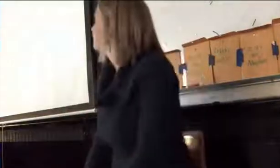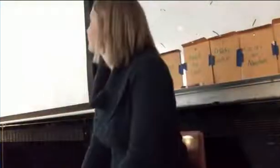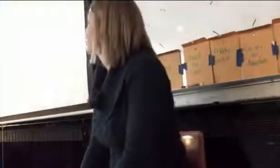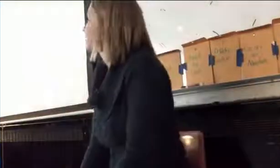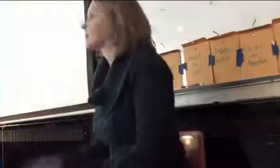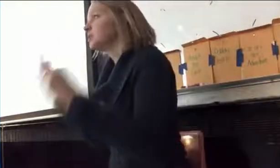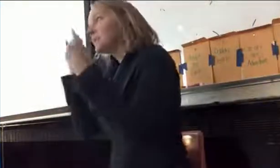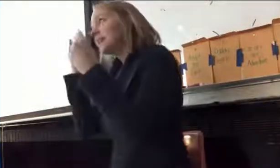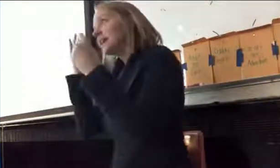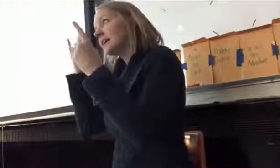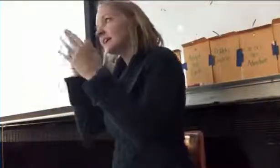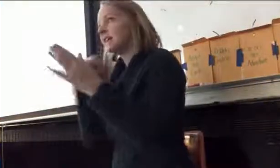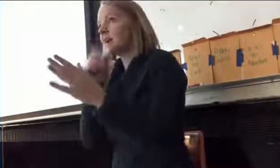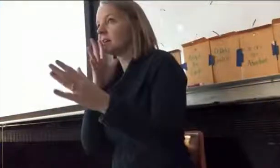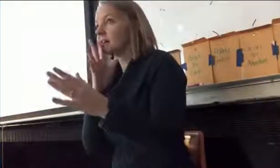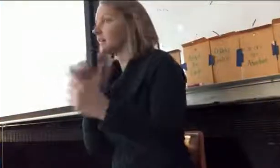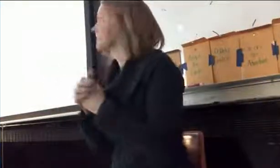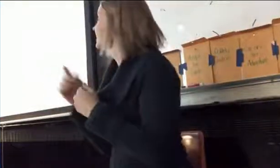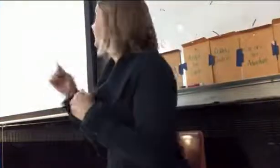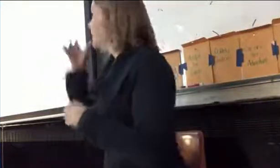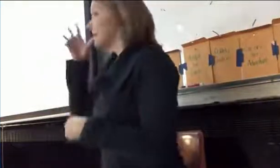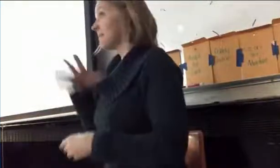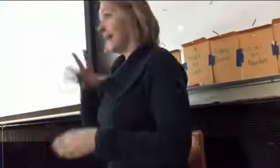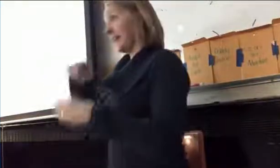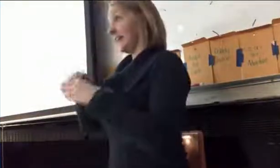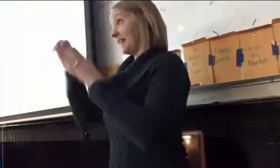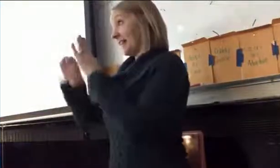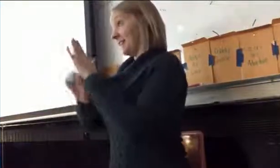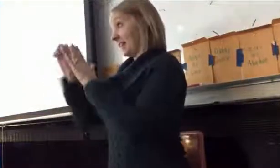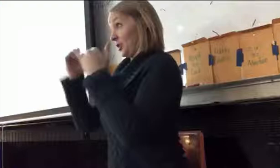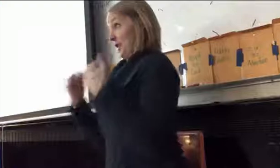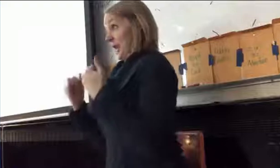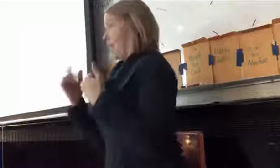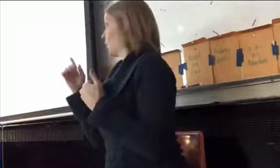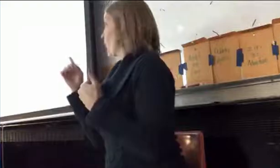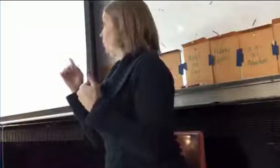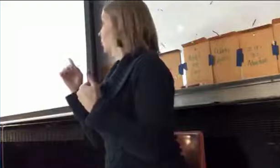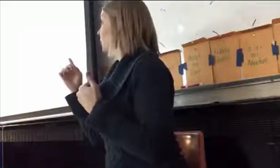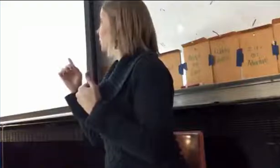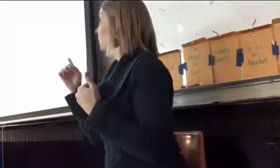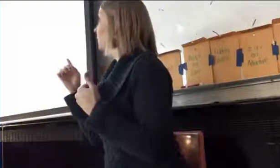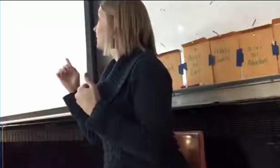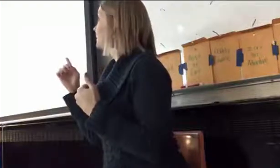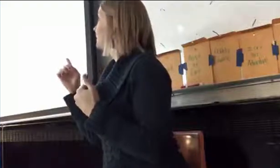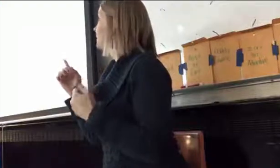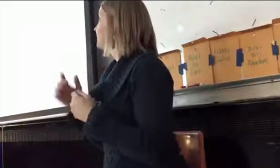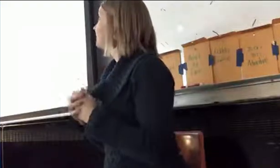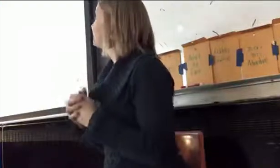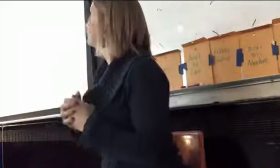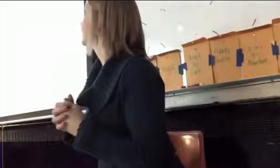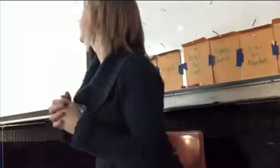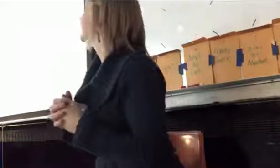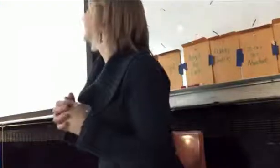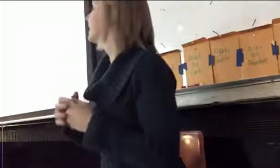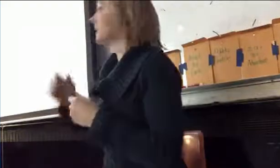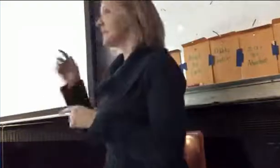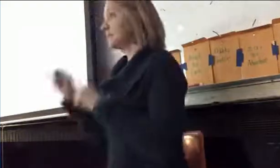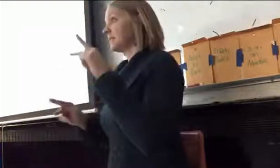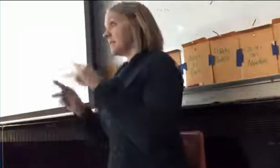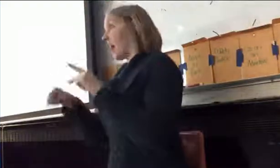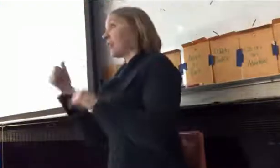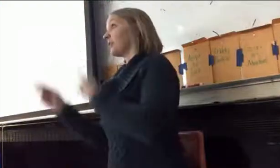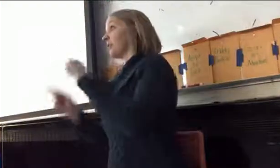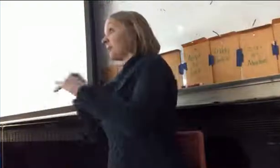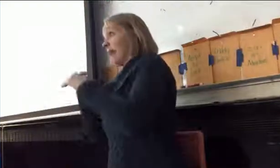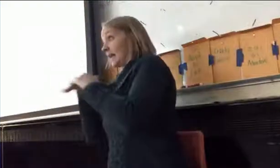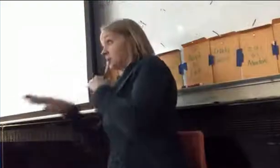Just thinking for a second. The gentleman in the elevator now is a candid star. These folks who are entering, the man with the white